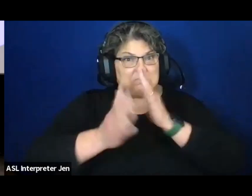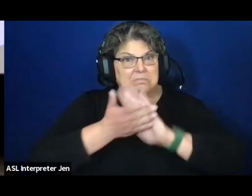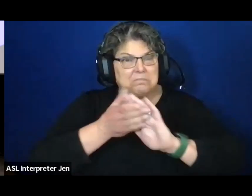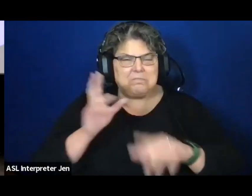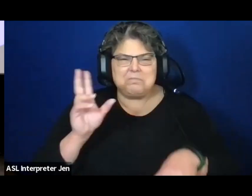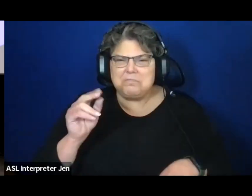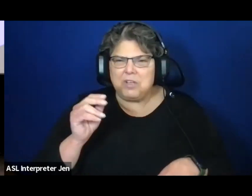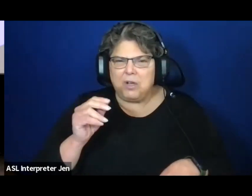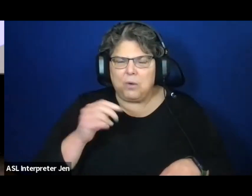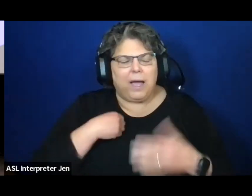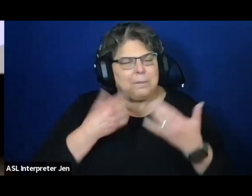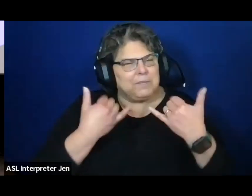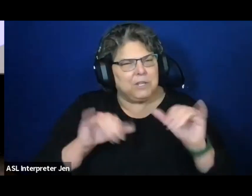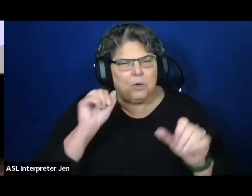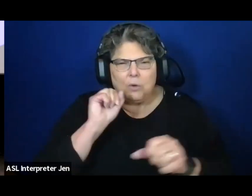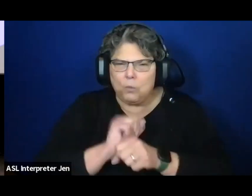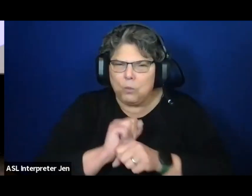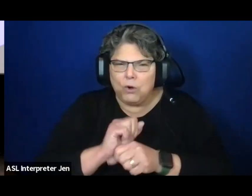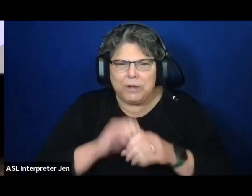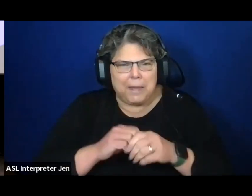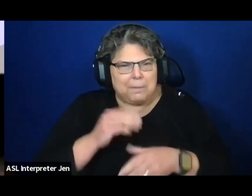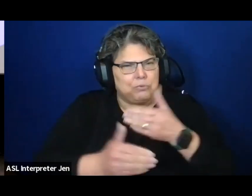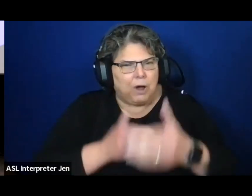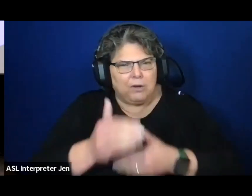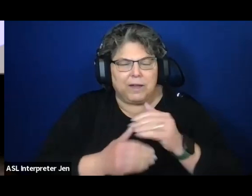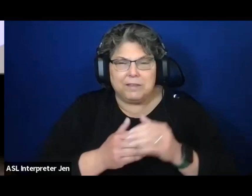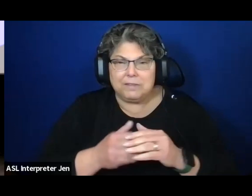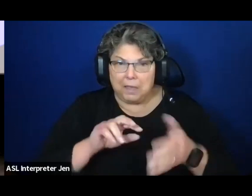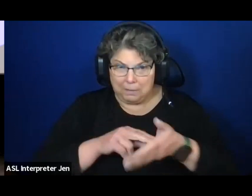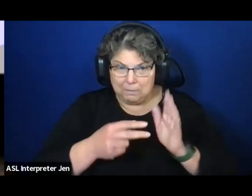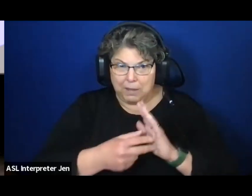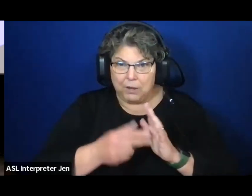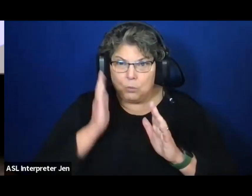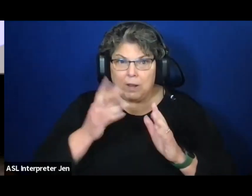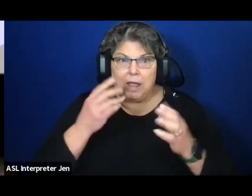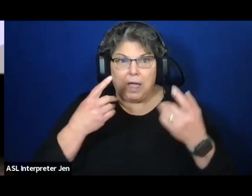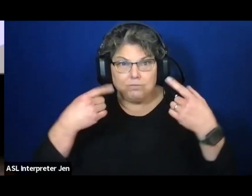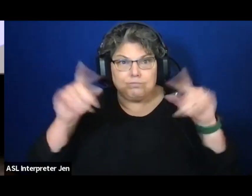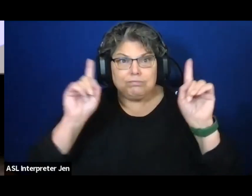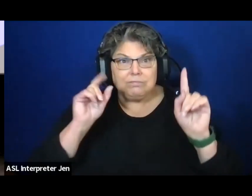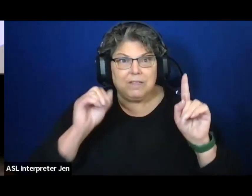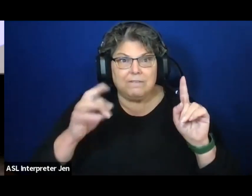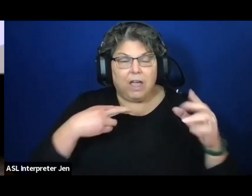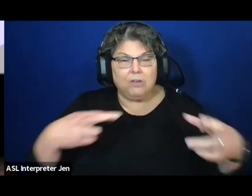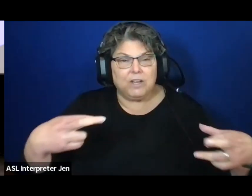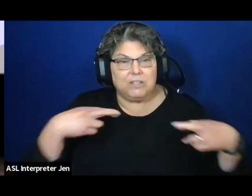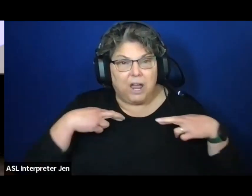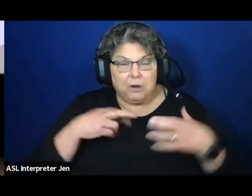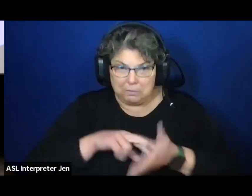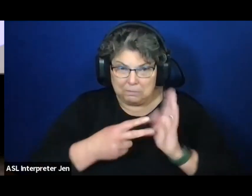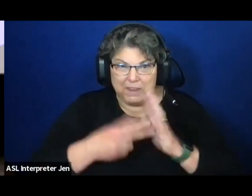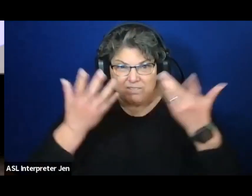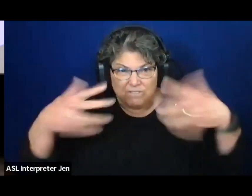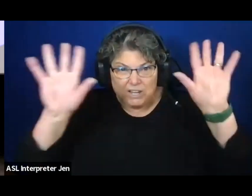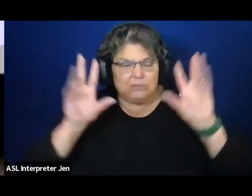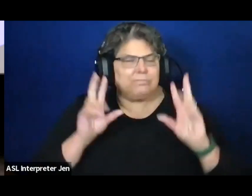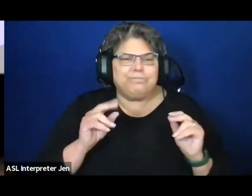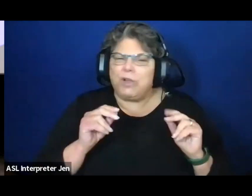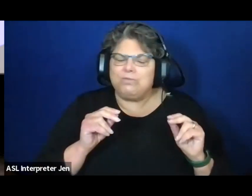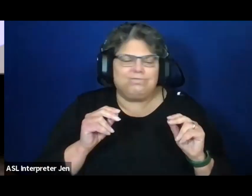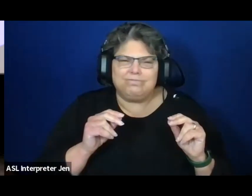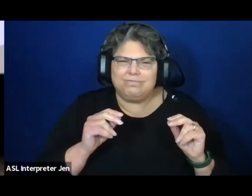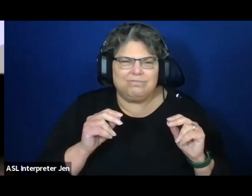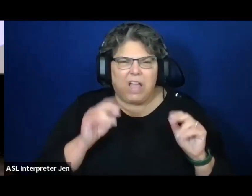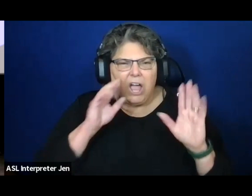work in progress. Okay? Am I going to make it before I retire? Maybe not. But I hope to keep learning new ways,